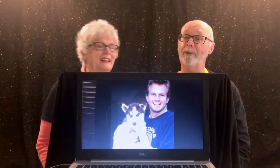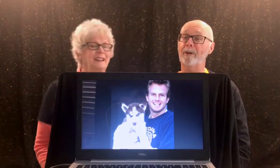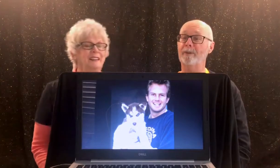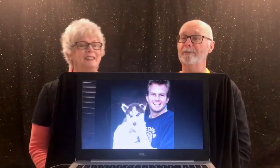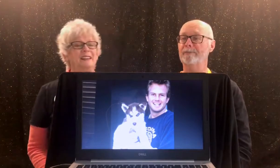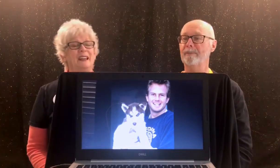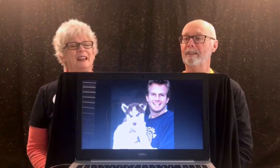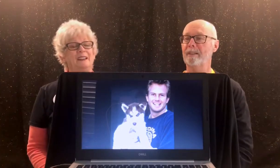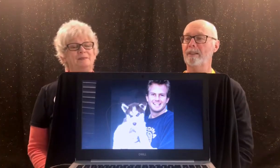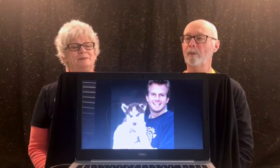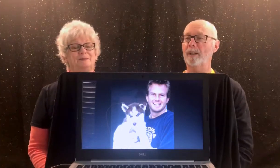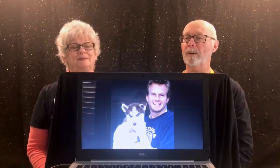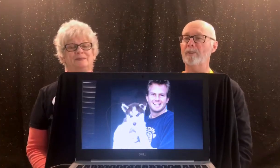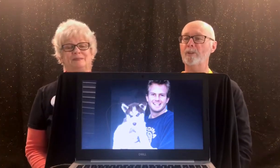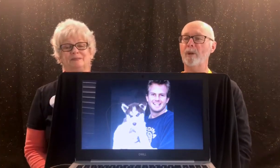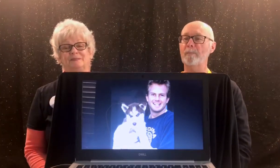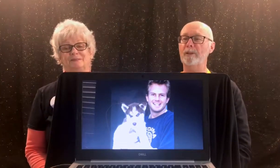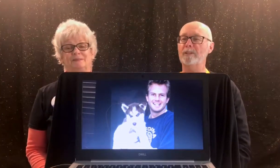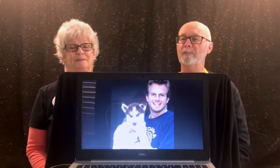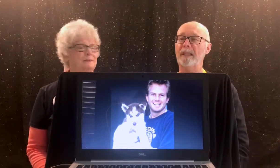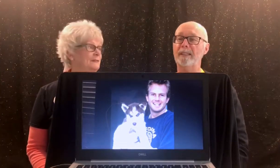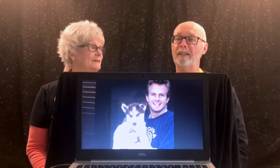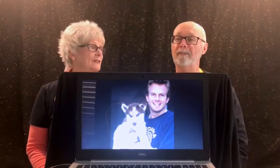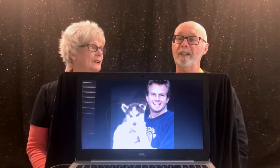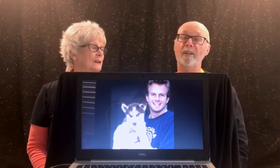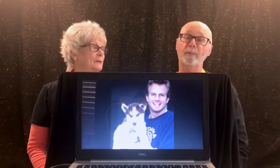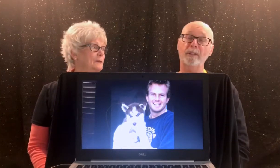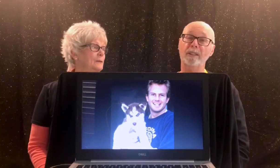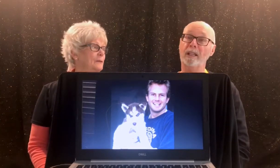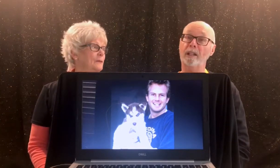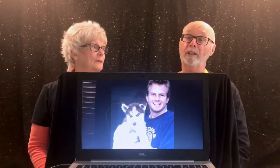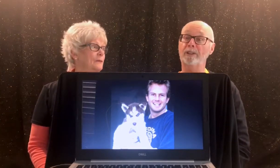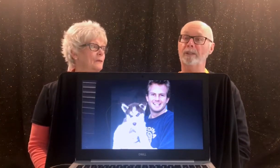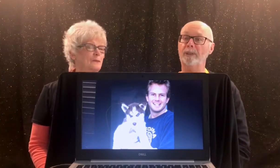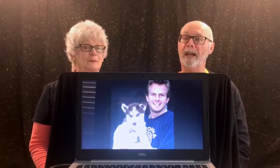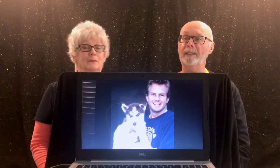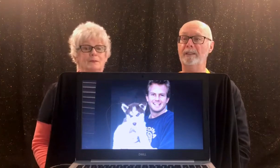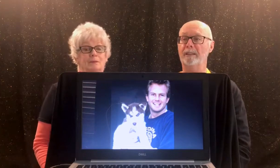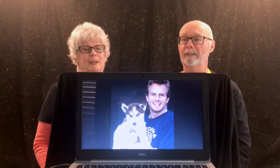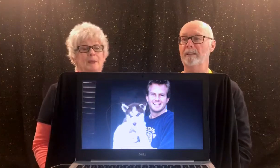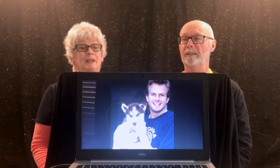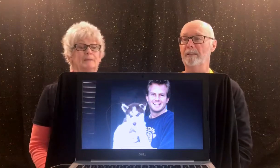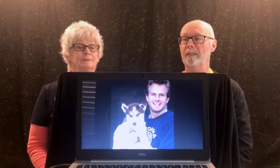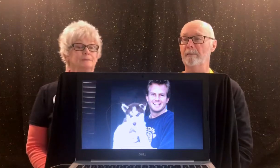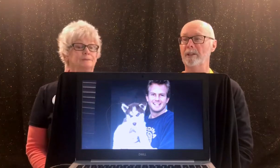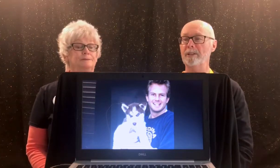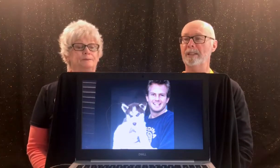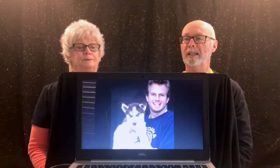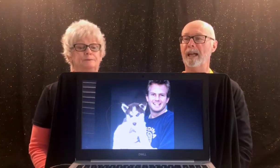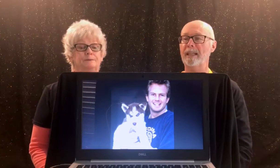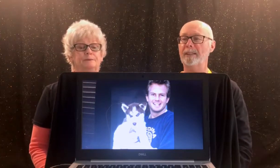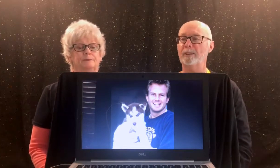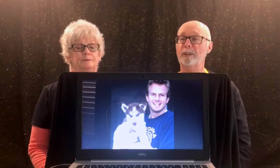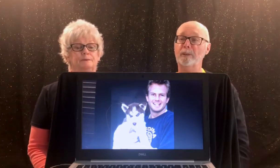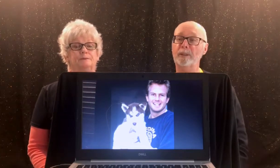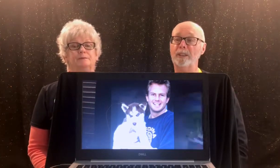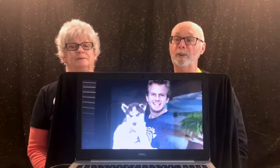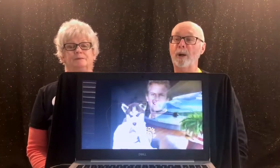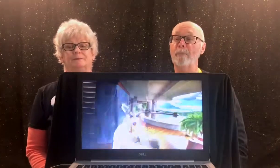Cabo. Yeah, What comforts one person may give another person an allergic reaction. maybe. Personally, I like to retreat to our